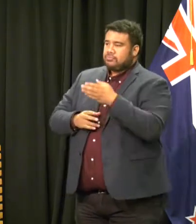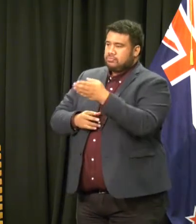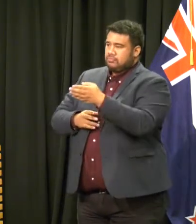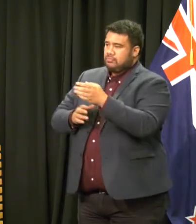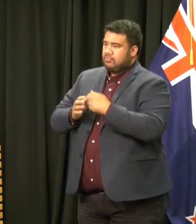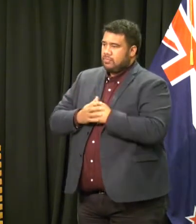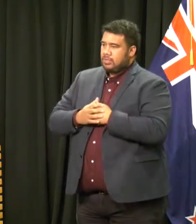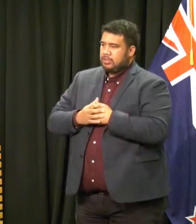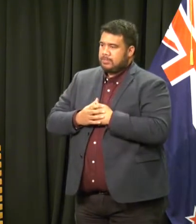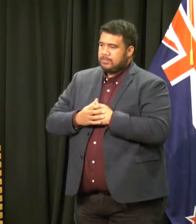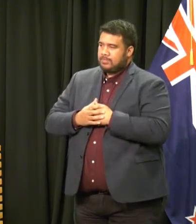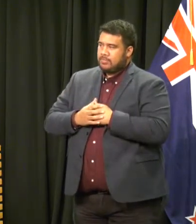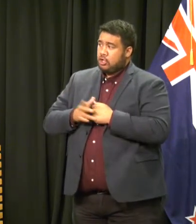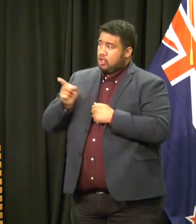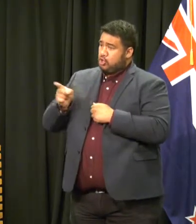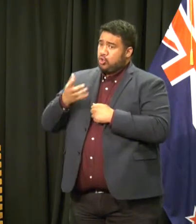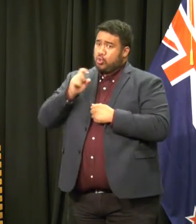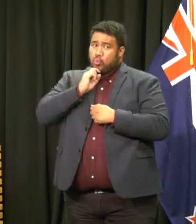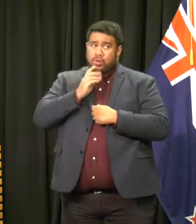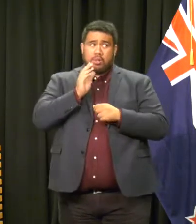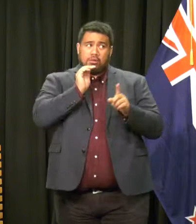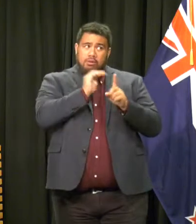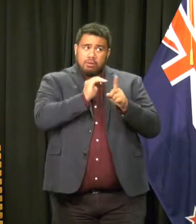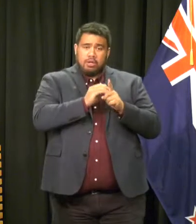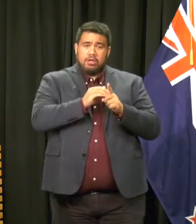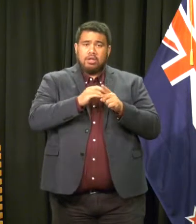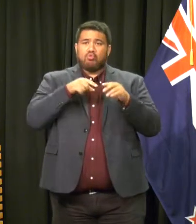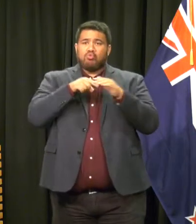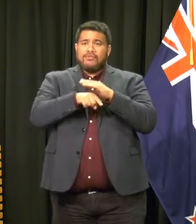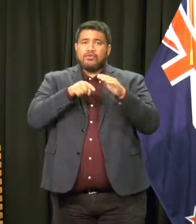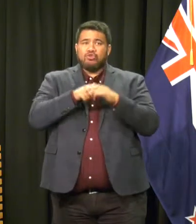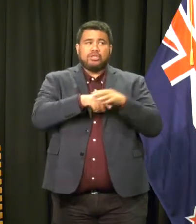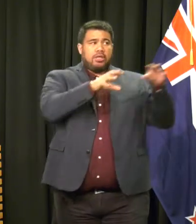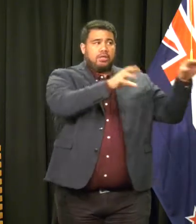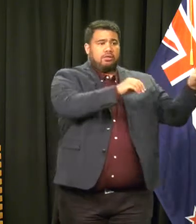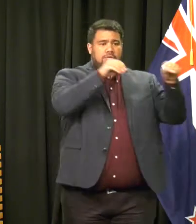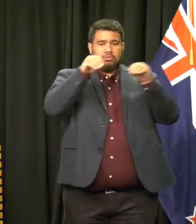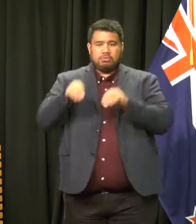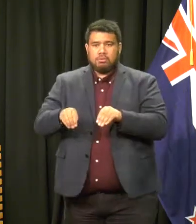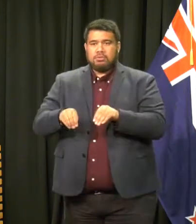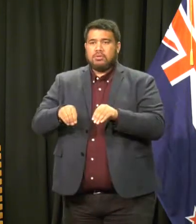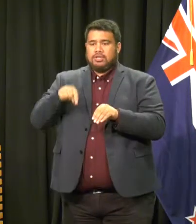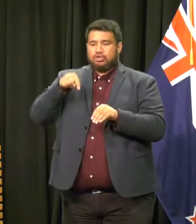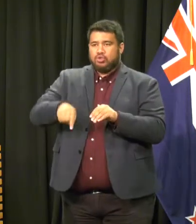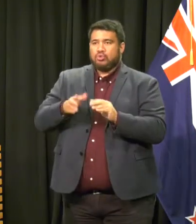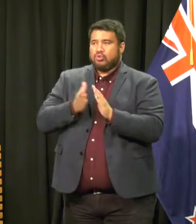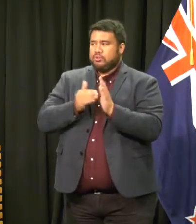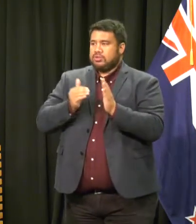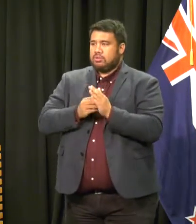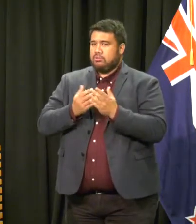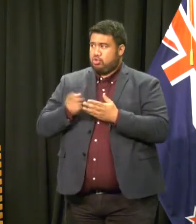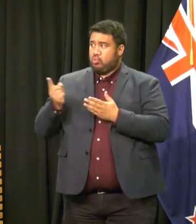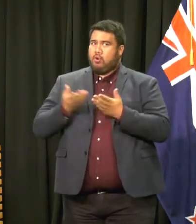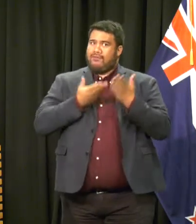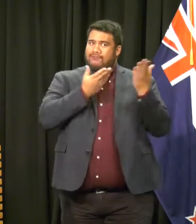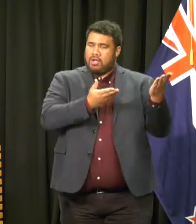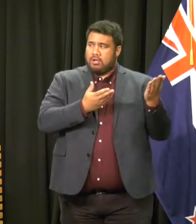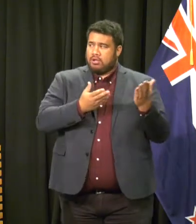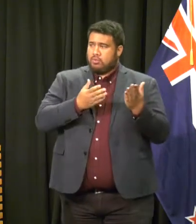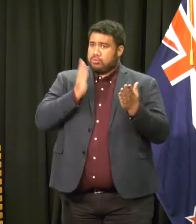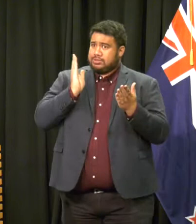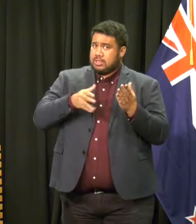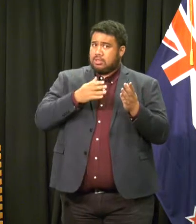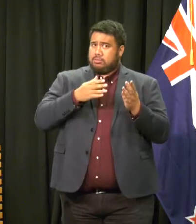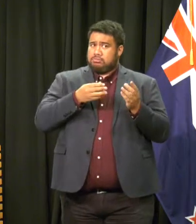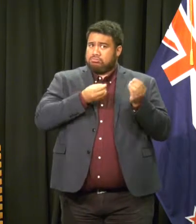the refugee resettlement offer? That's been something that, of course, the last iteration of the government